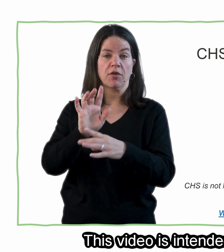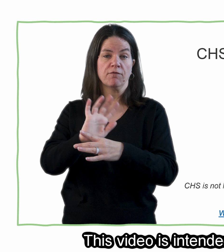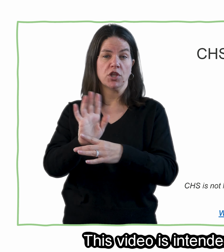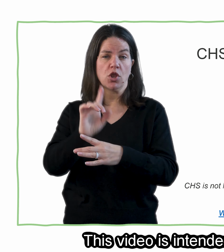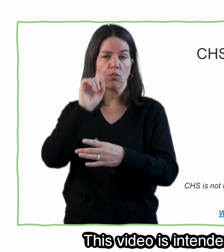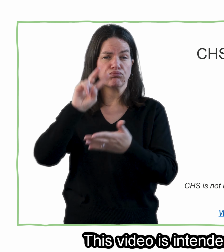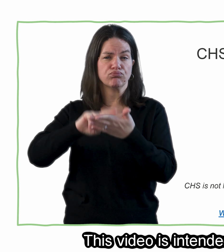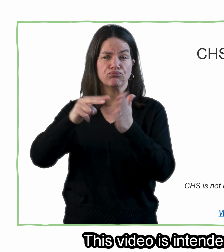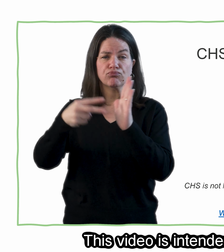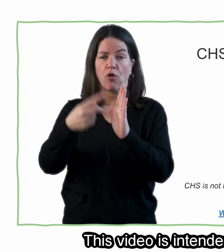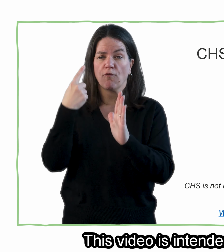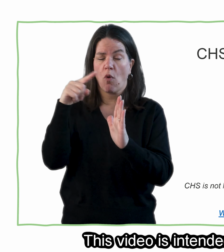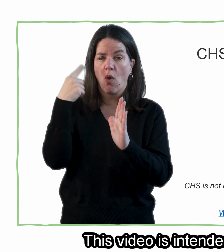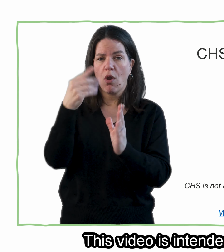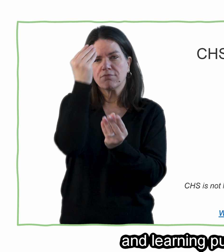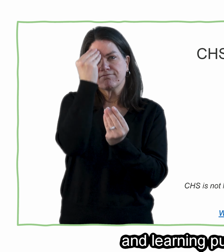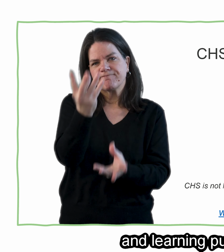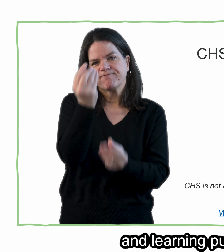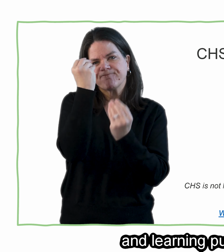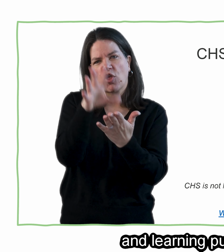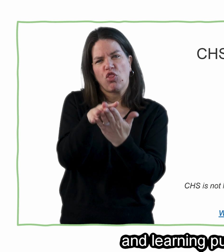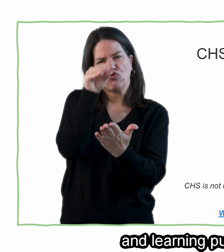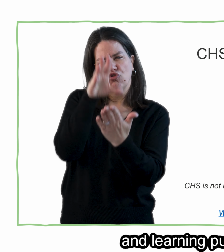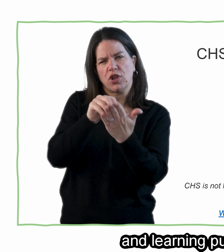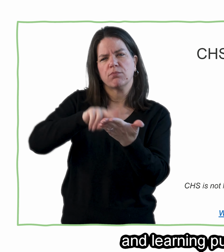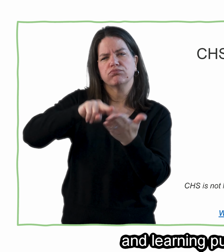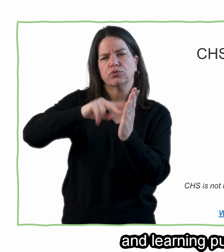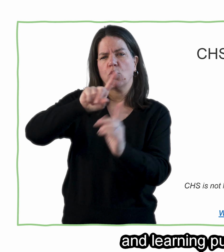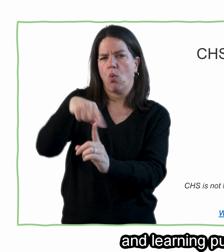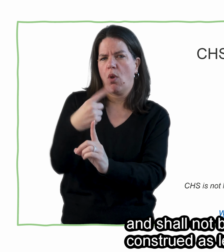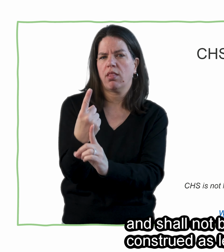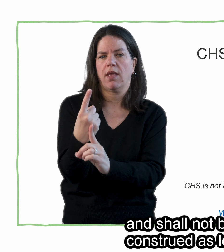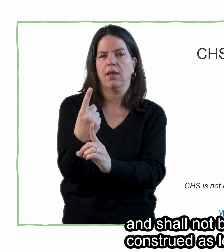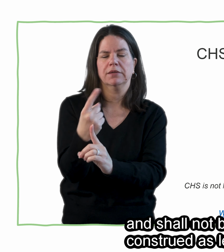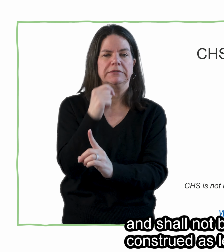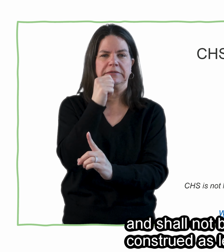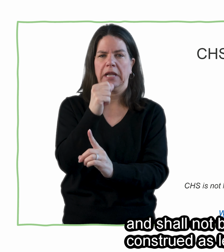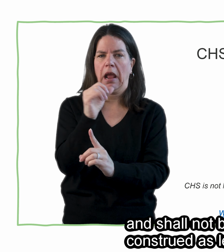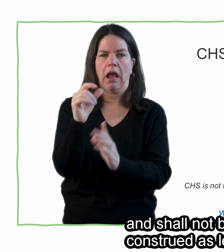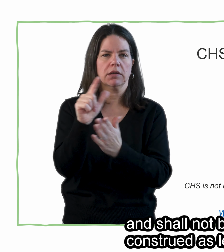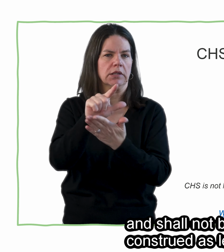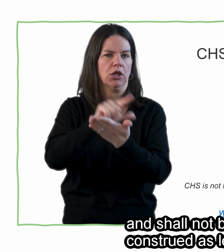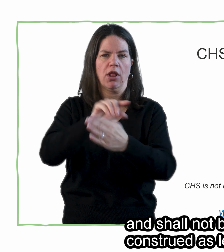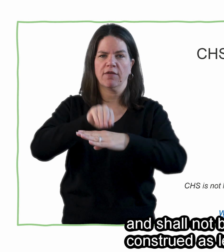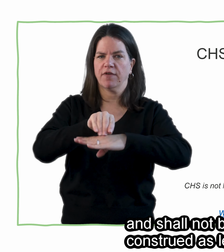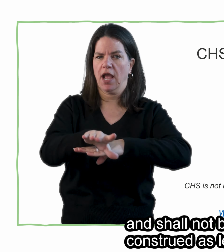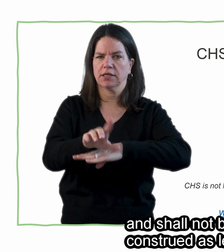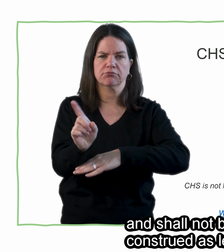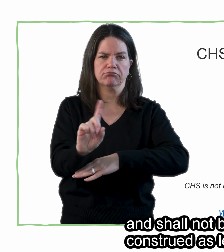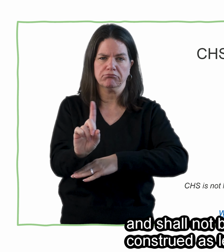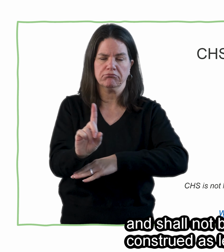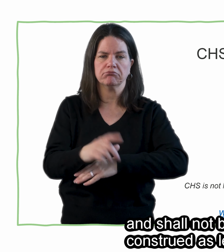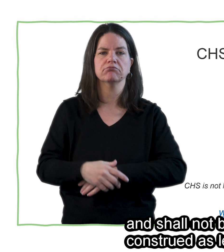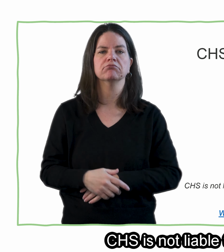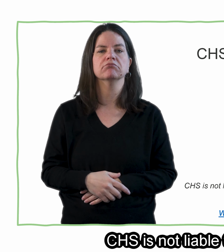is intended for informational and learning purposes only and shall not be construed as legal advice.